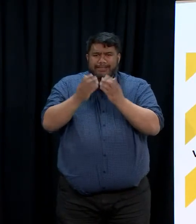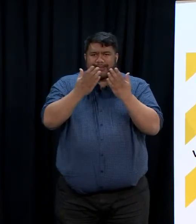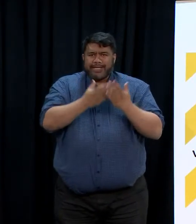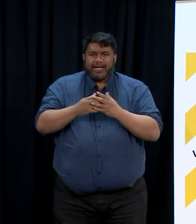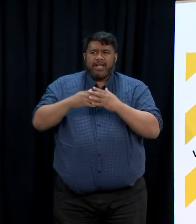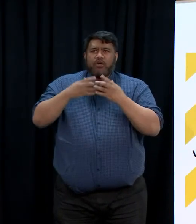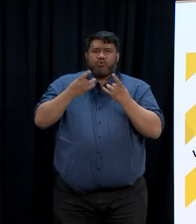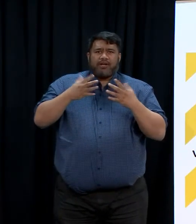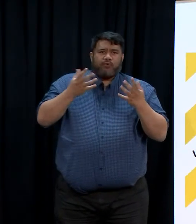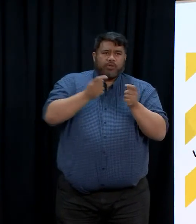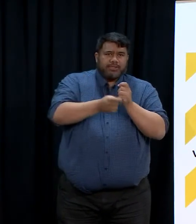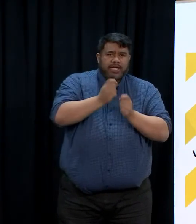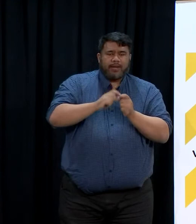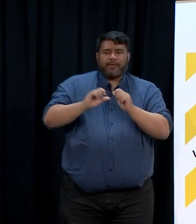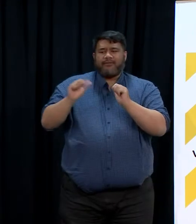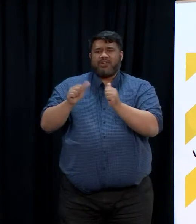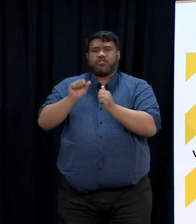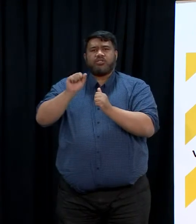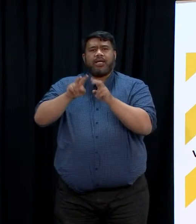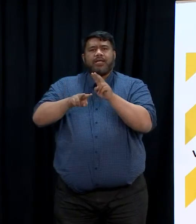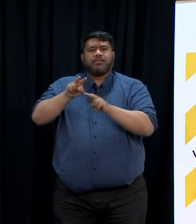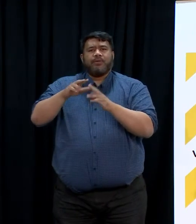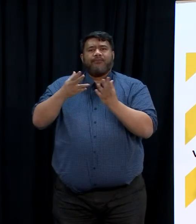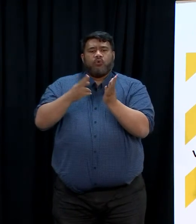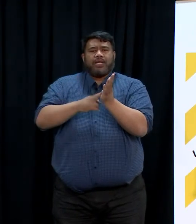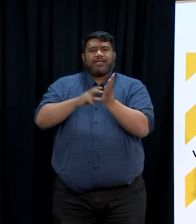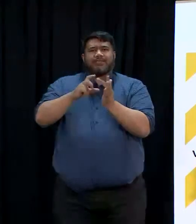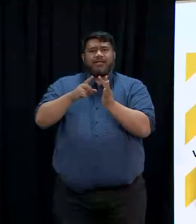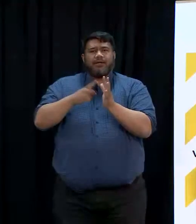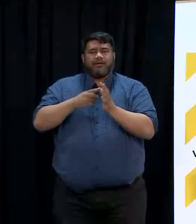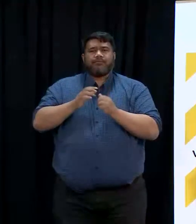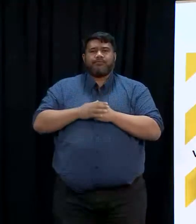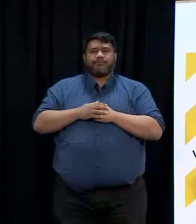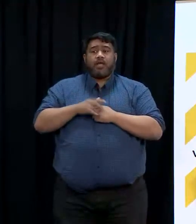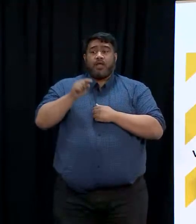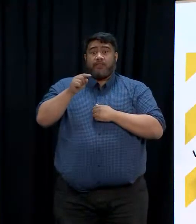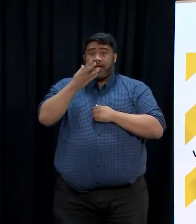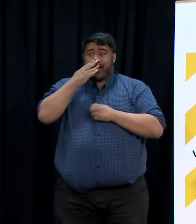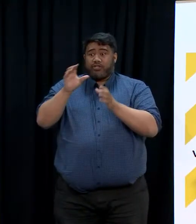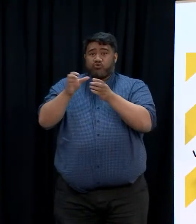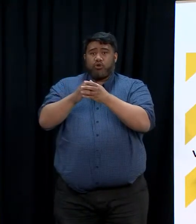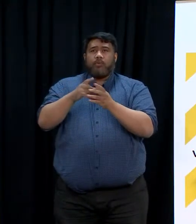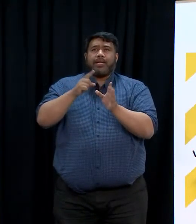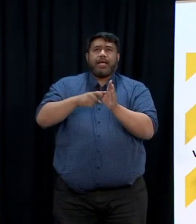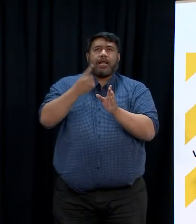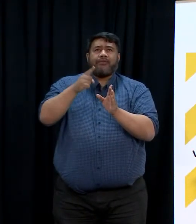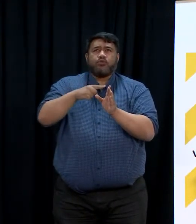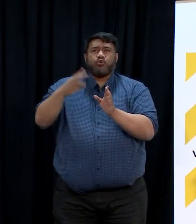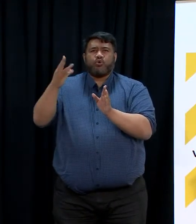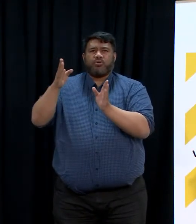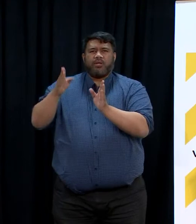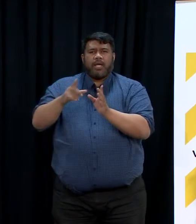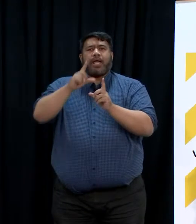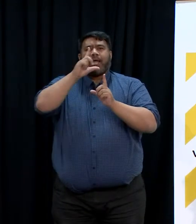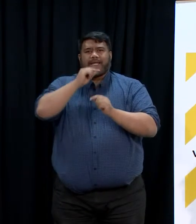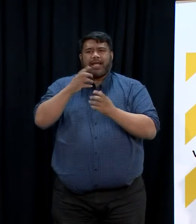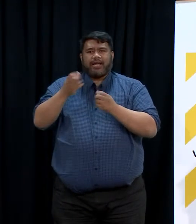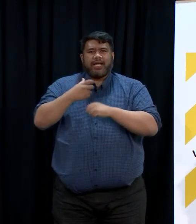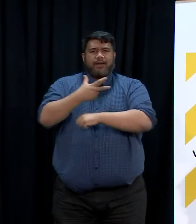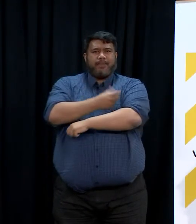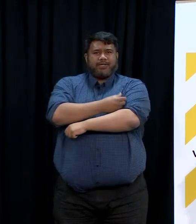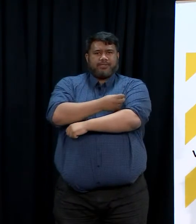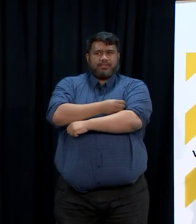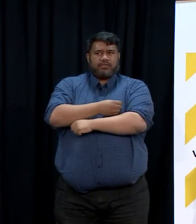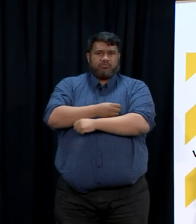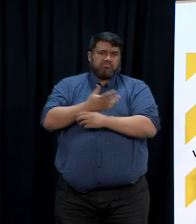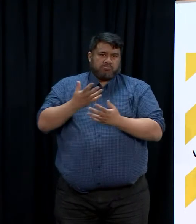NCEA assessments. Learners in the age group are able to be vaccinated in that age group and will require them to wear masks whilst